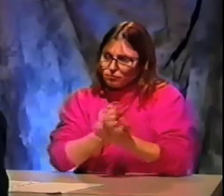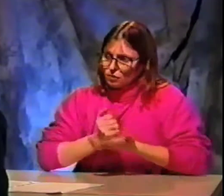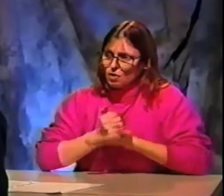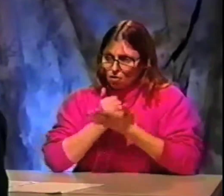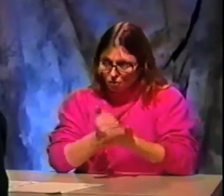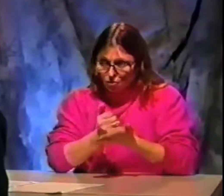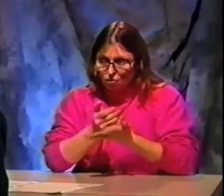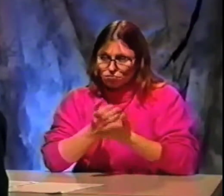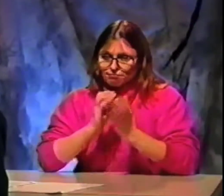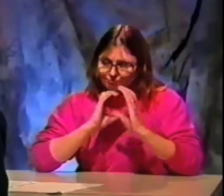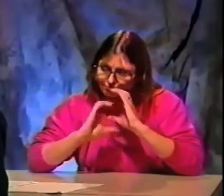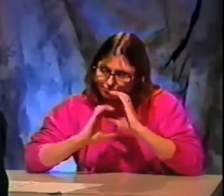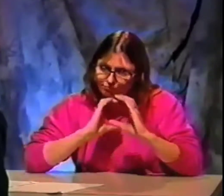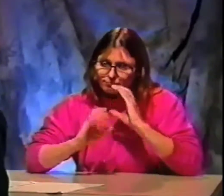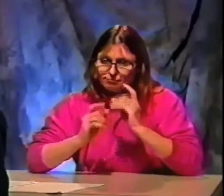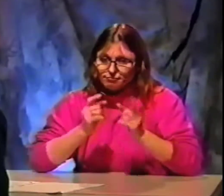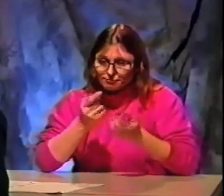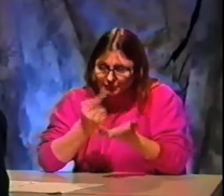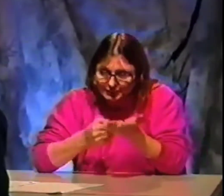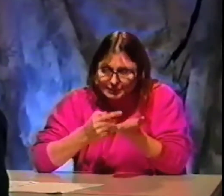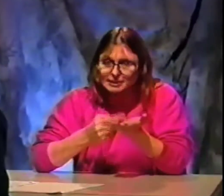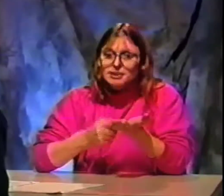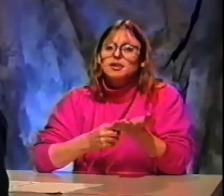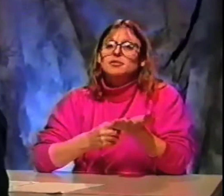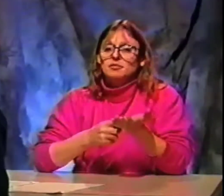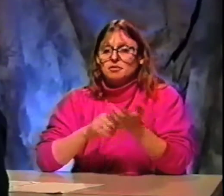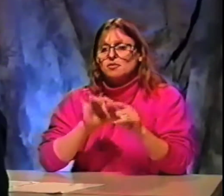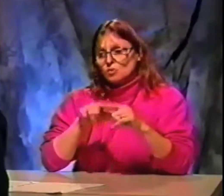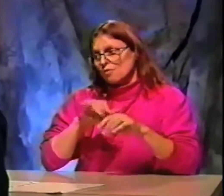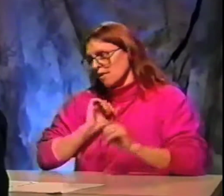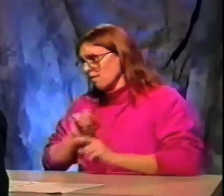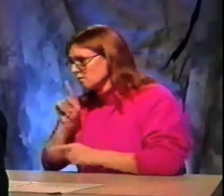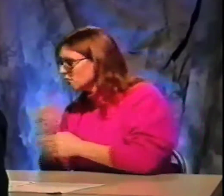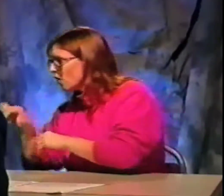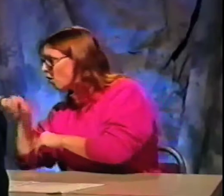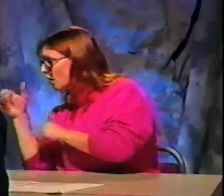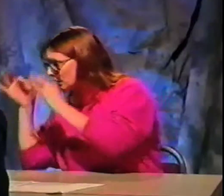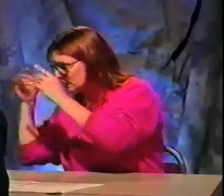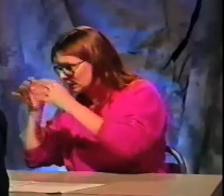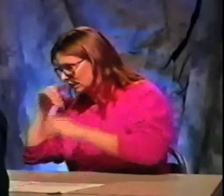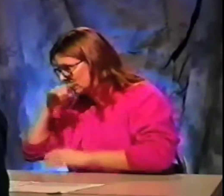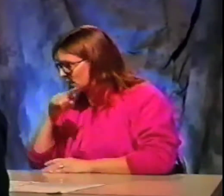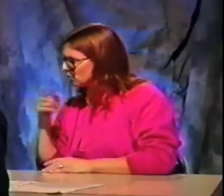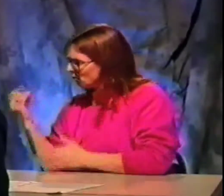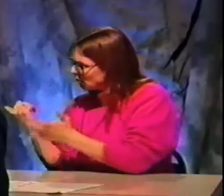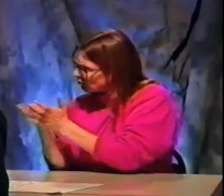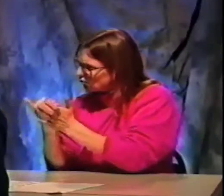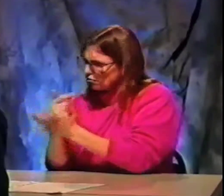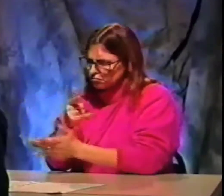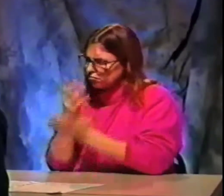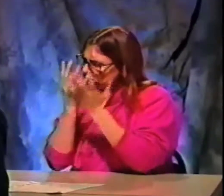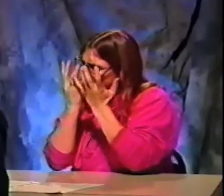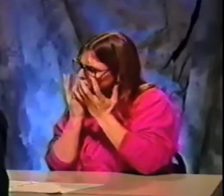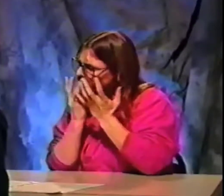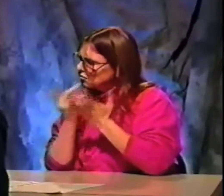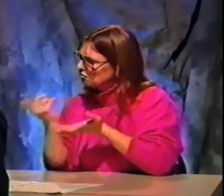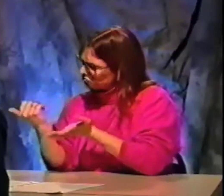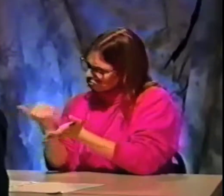If a student is deciding to be alone, then I'll go over there and communicate and try to figure out what's going on, and I want to